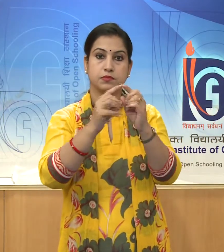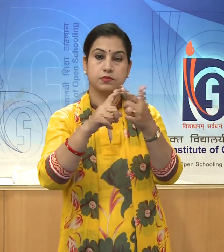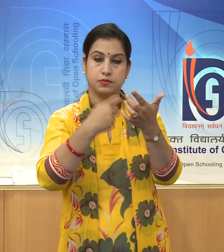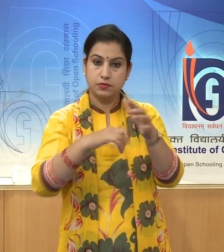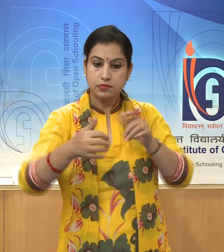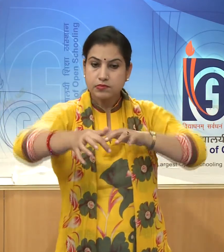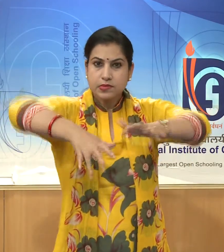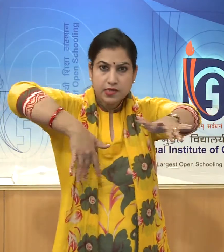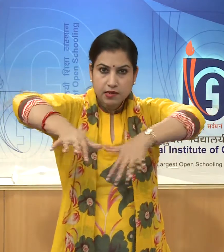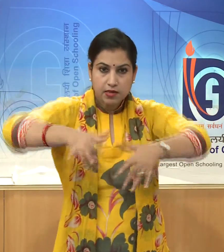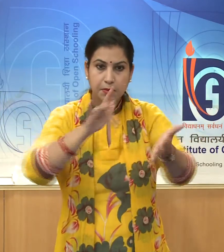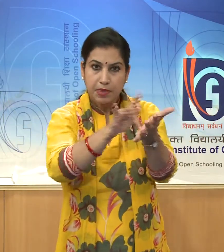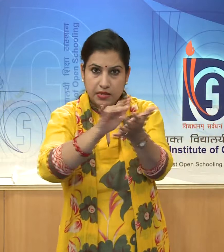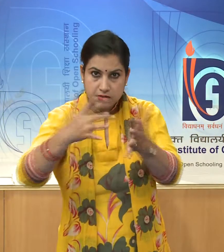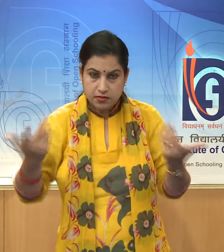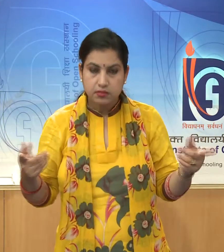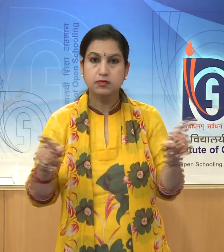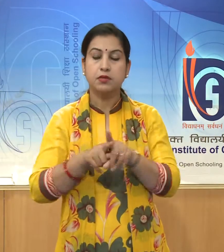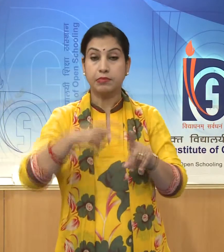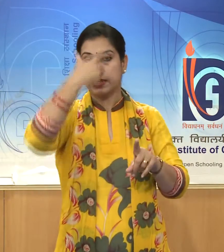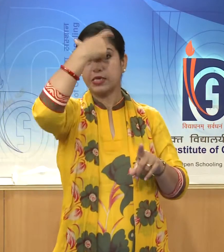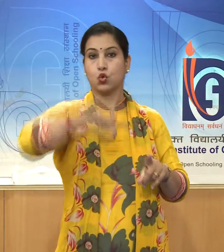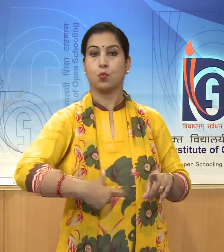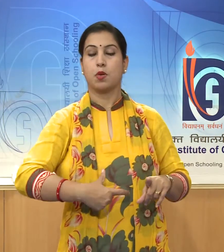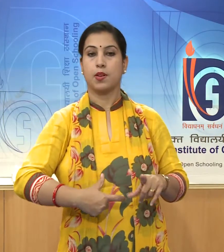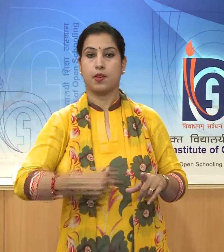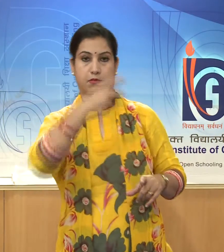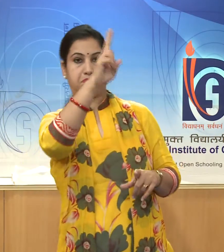cityscapes, and human forms.